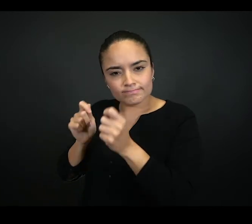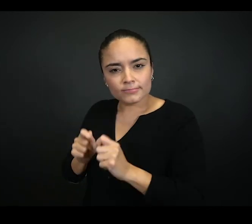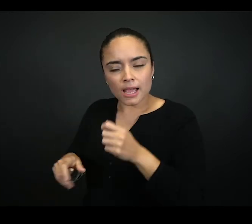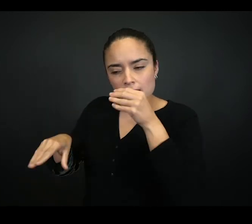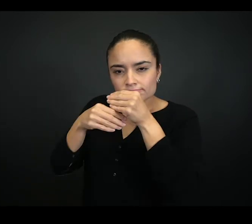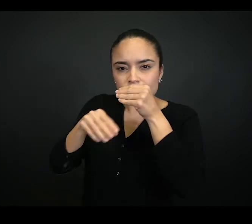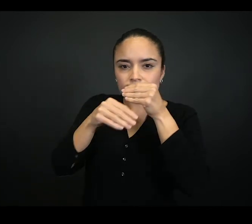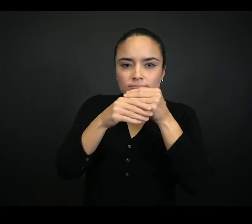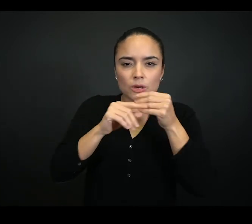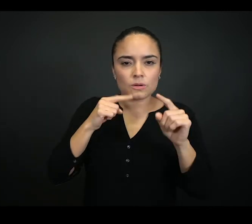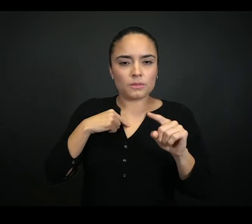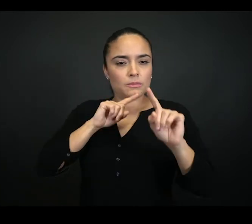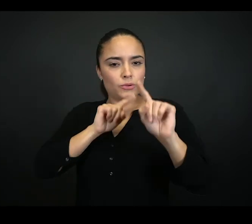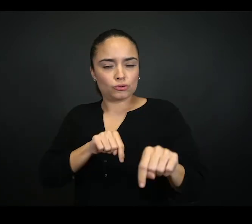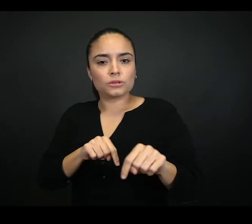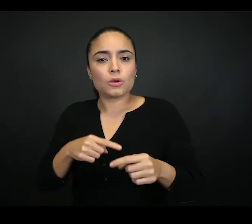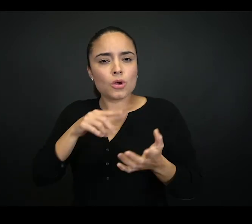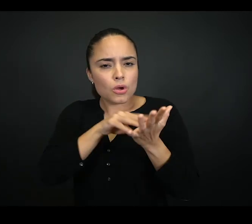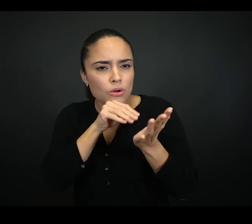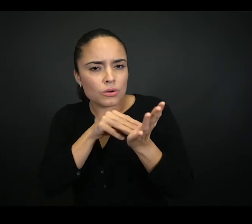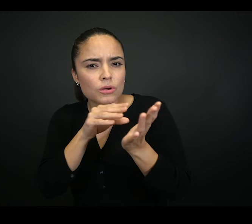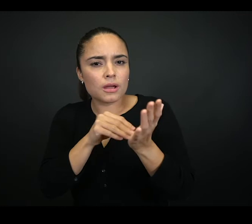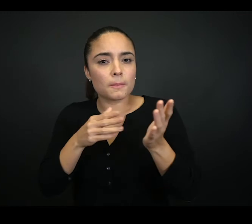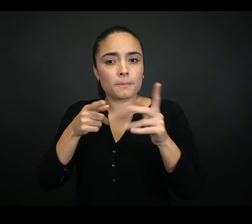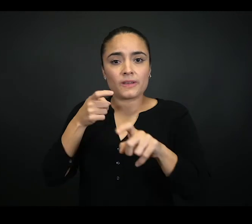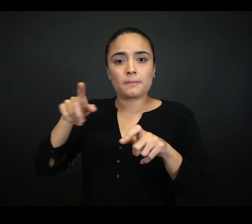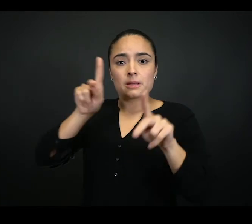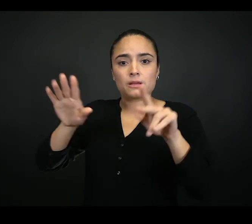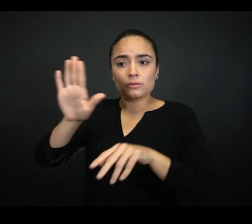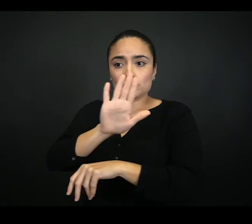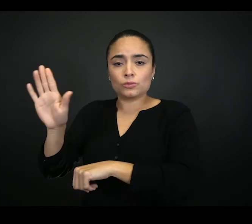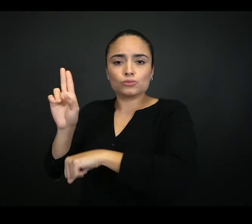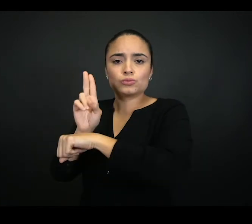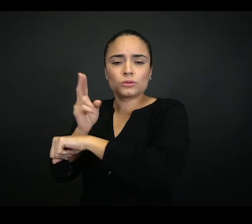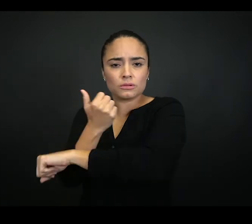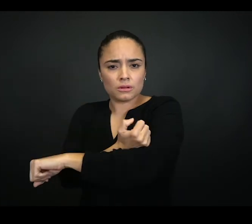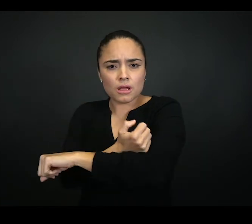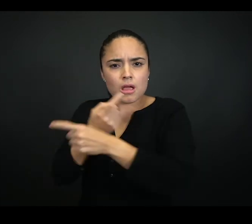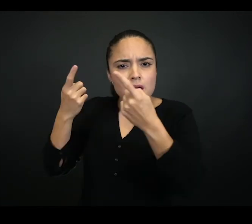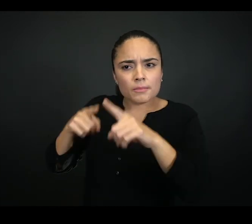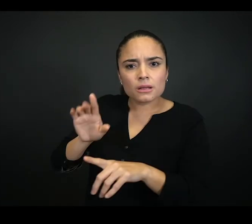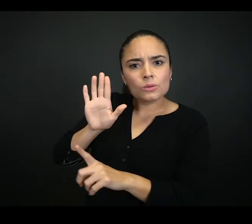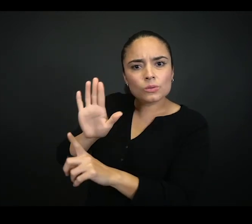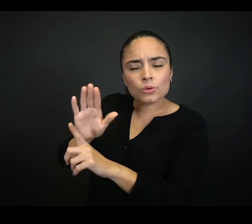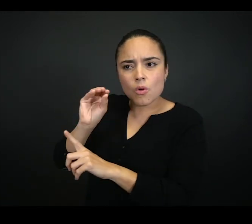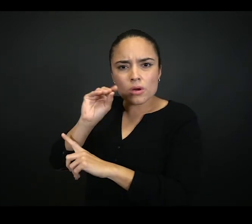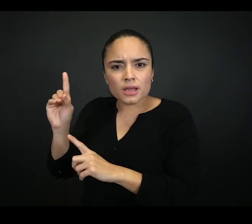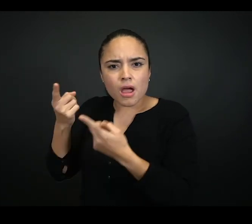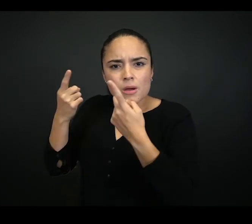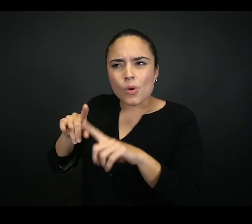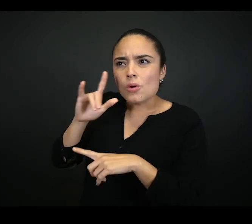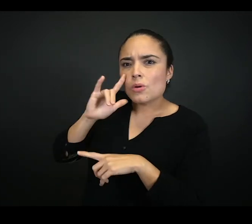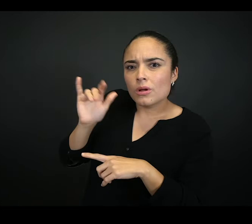response and learning from people who use drugs. What happened to you when you overdosed, when you woke up? How could we have supported